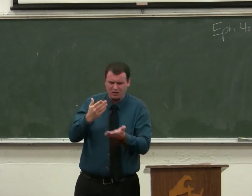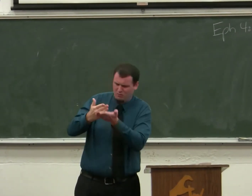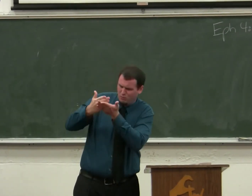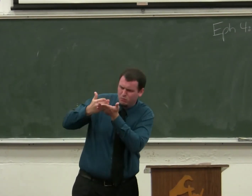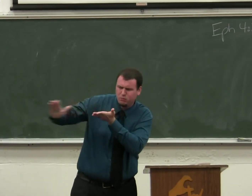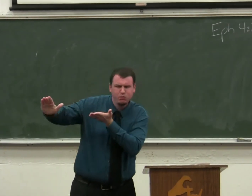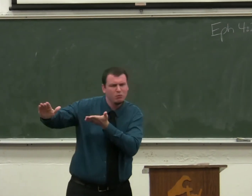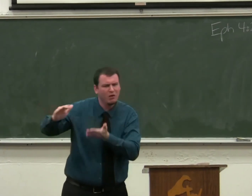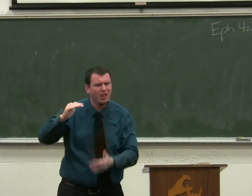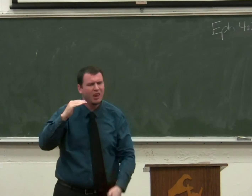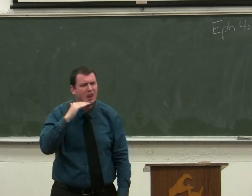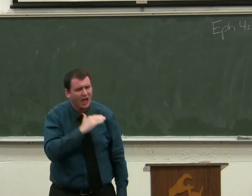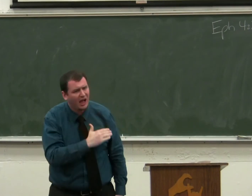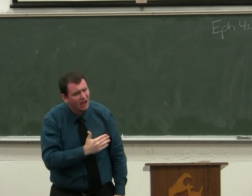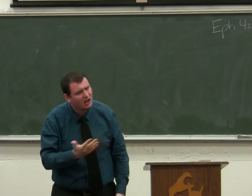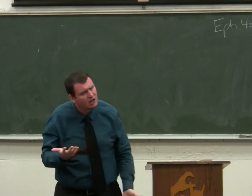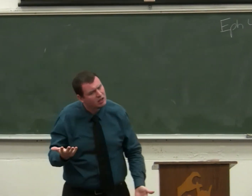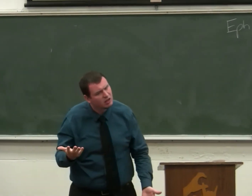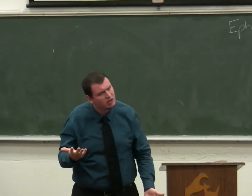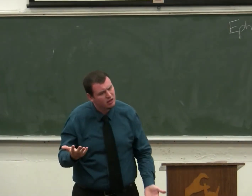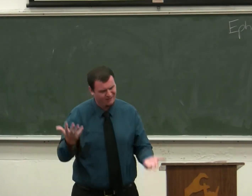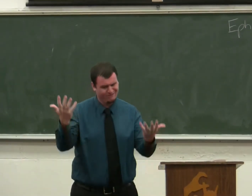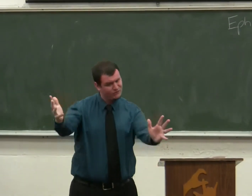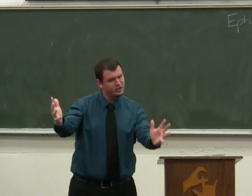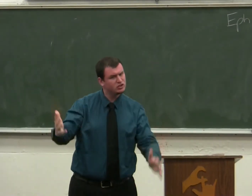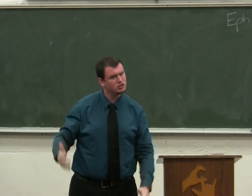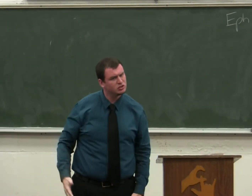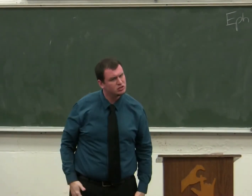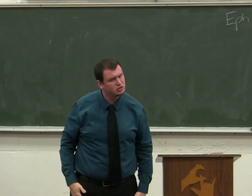In Ephesians it says, put away lying.